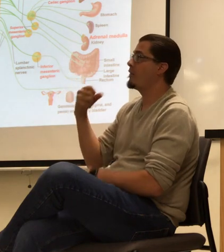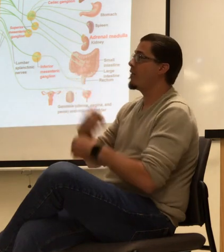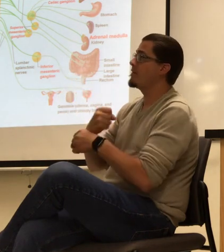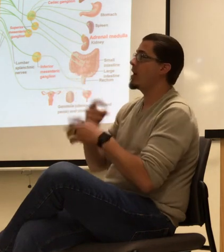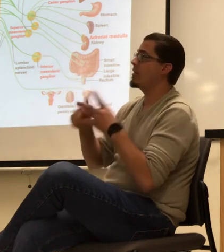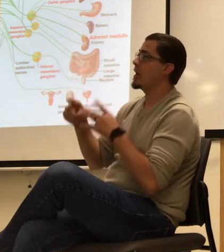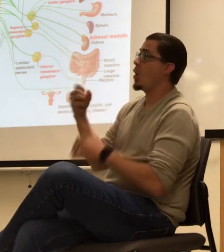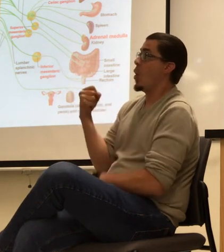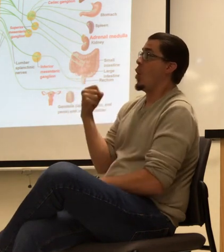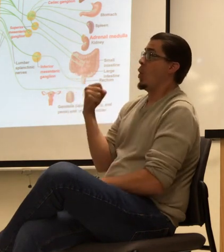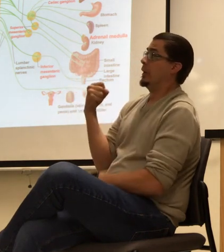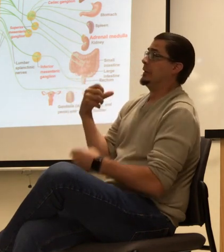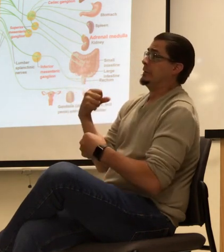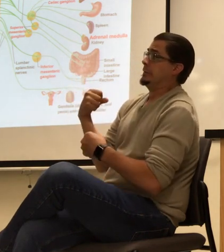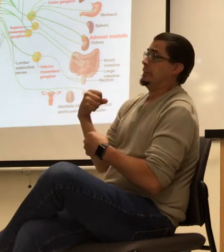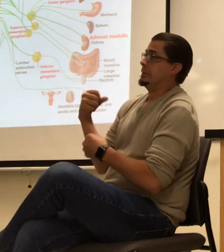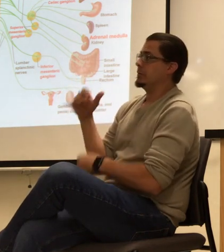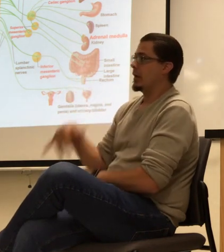hold it in.